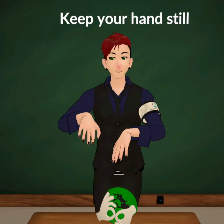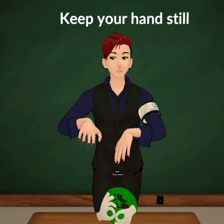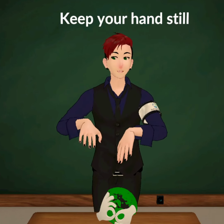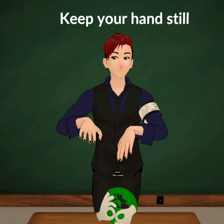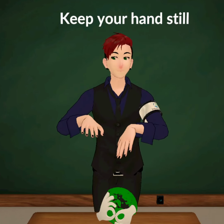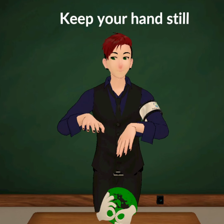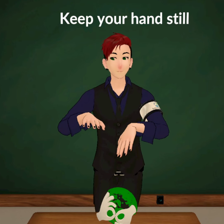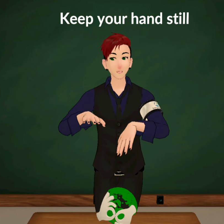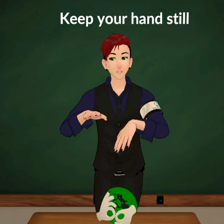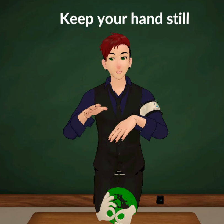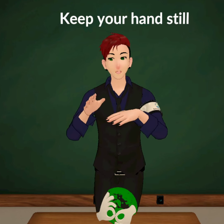Danny.